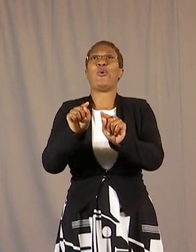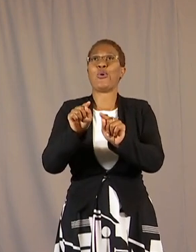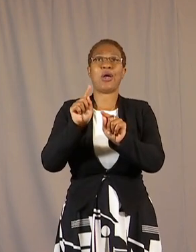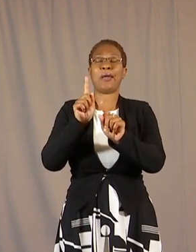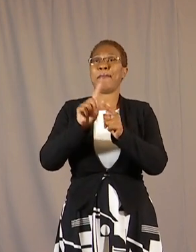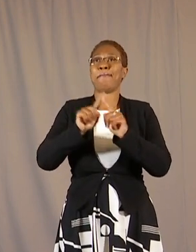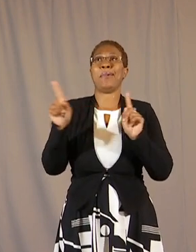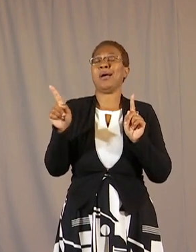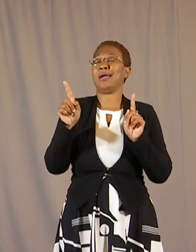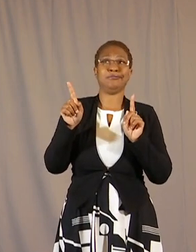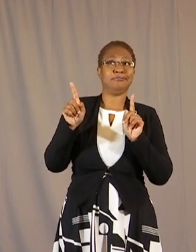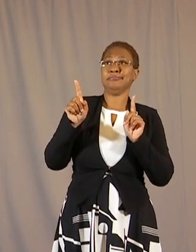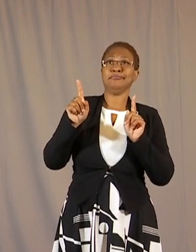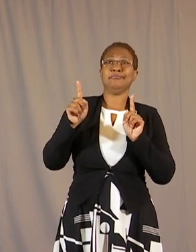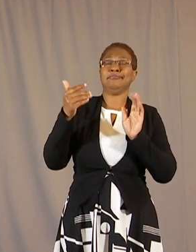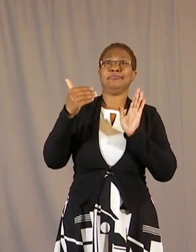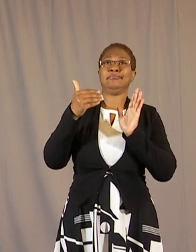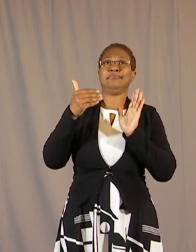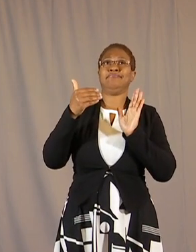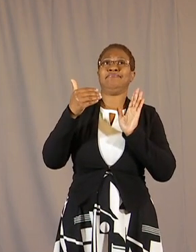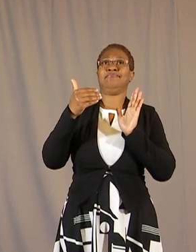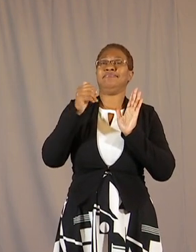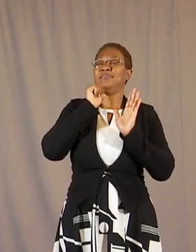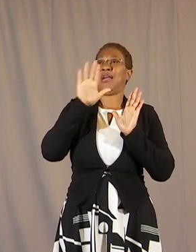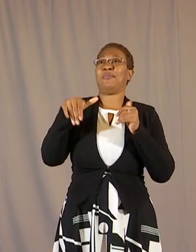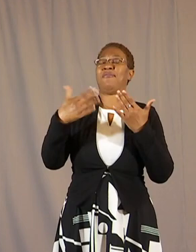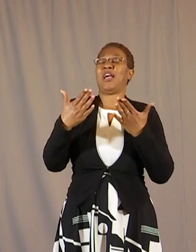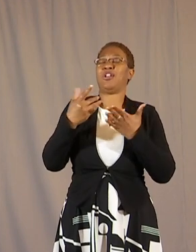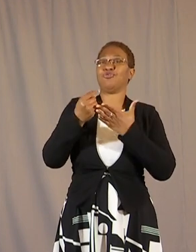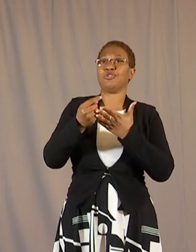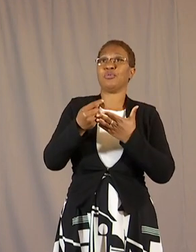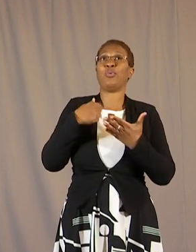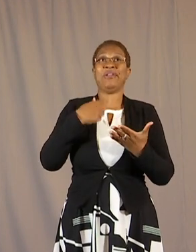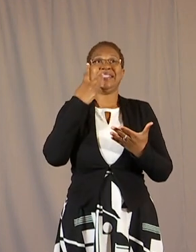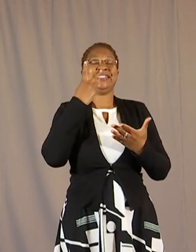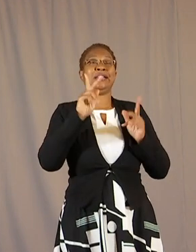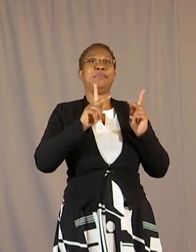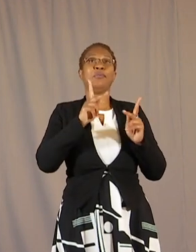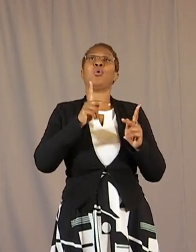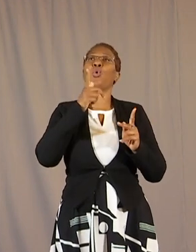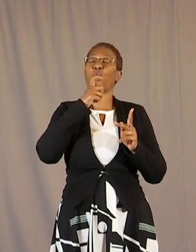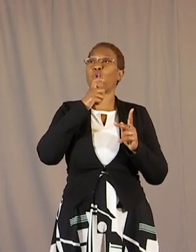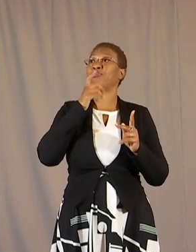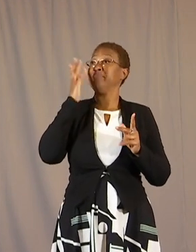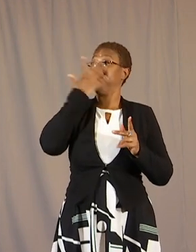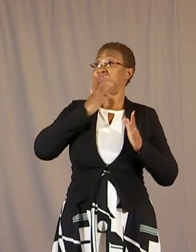bus one day and dead in 2 days. And while we couldn't necessarily have the data